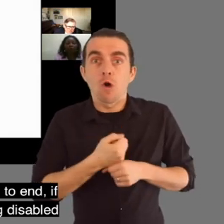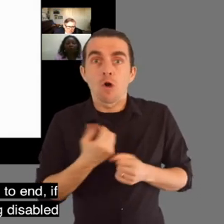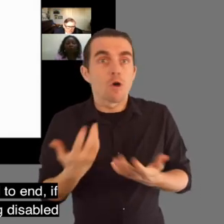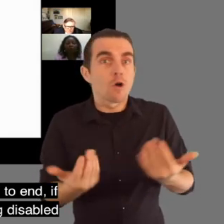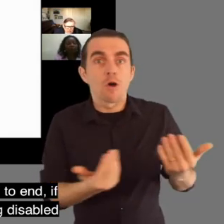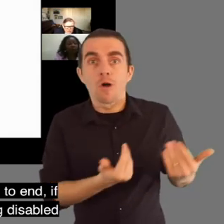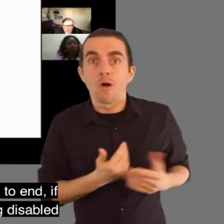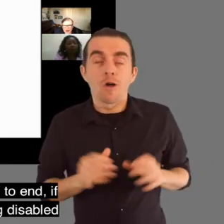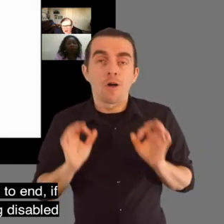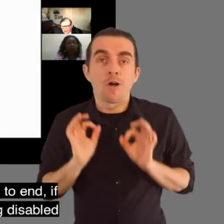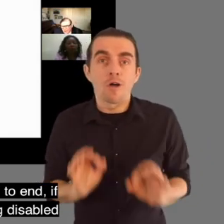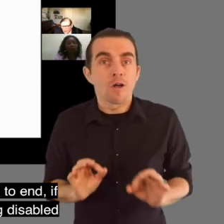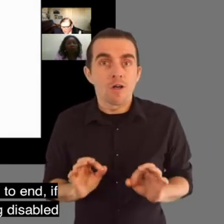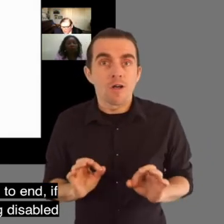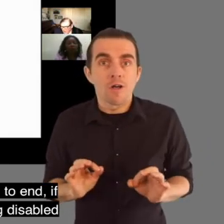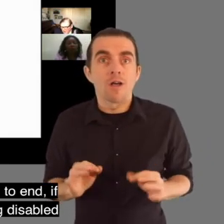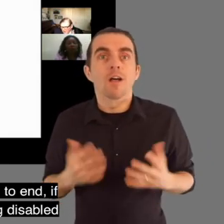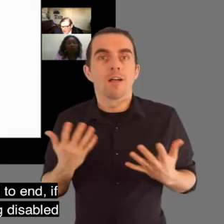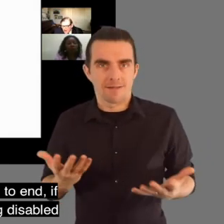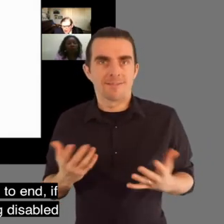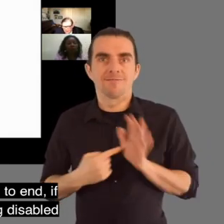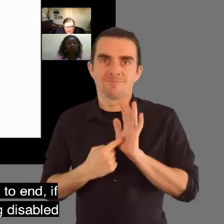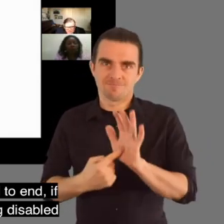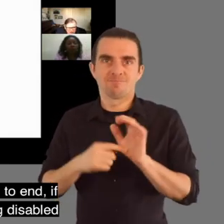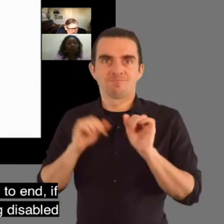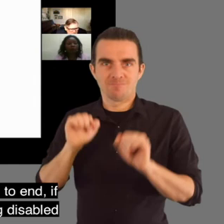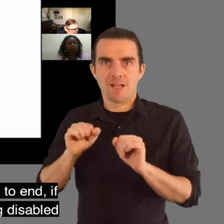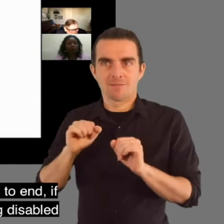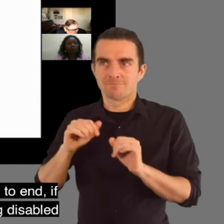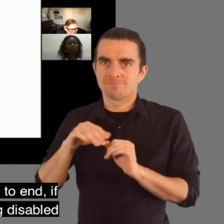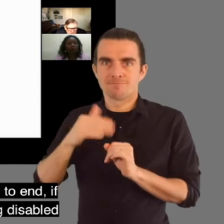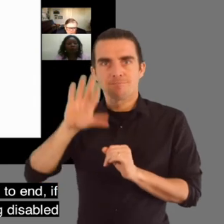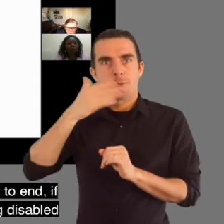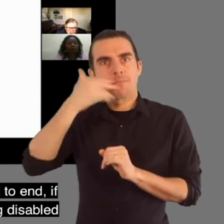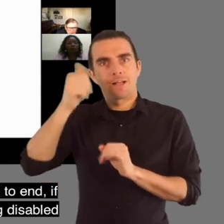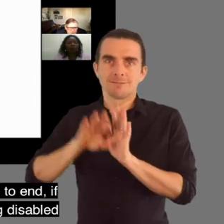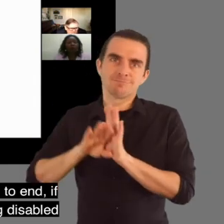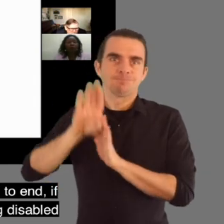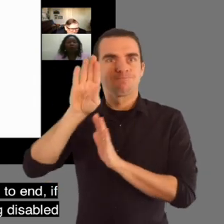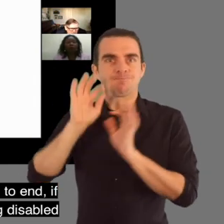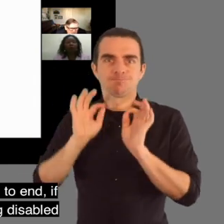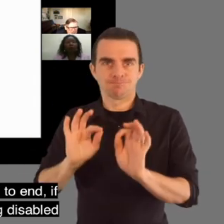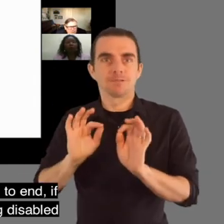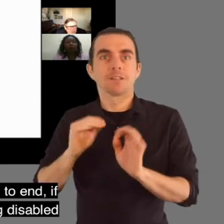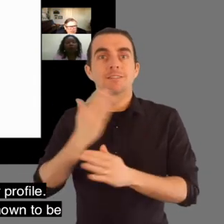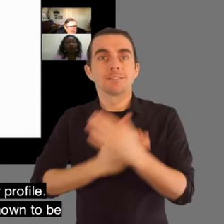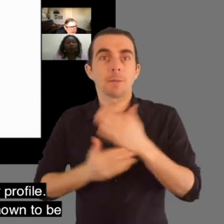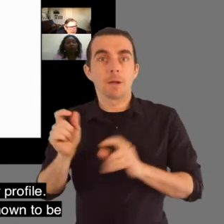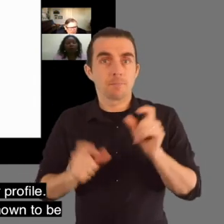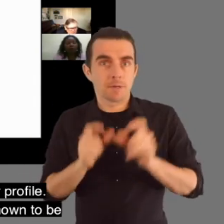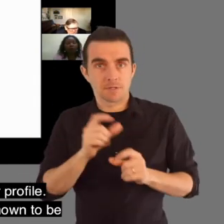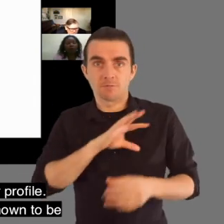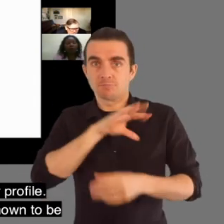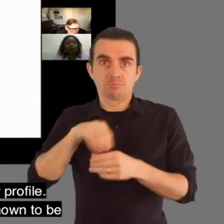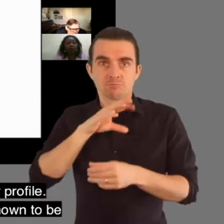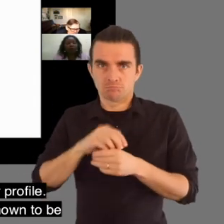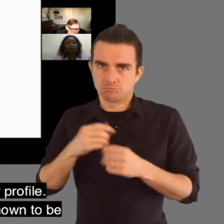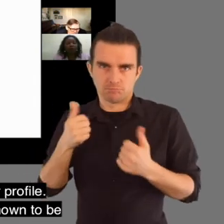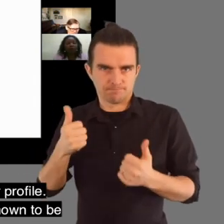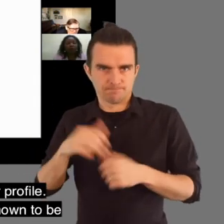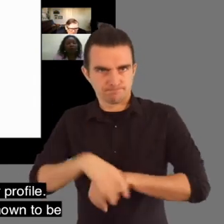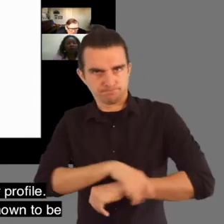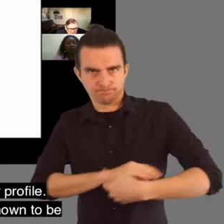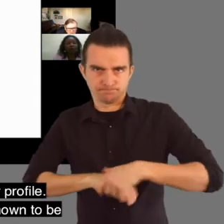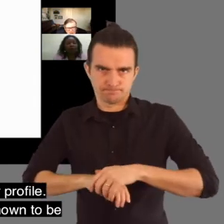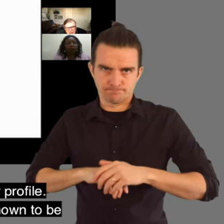Sarah. And to end, a thought. If every employer took on employing disabled people, they would improve